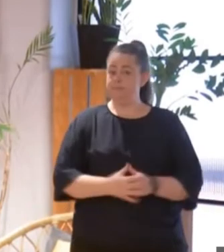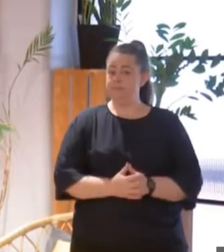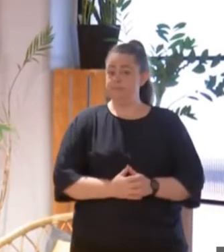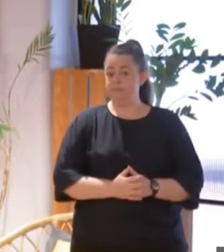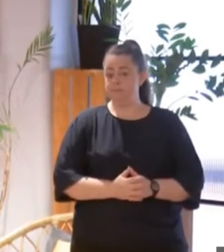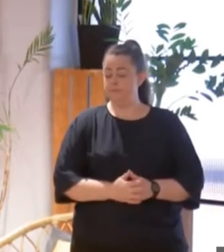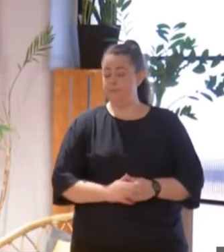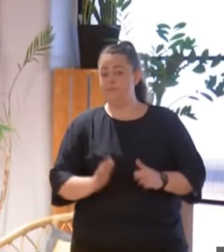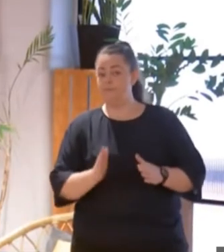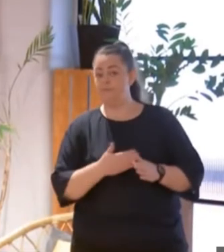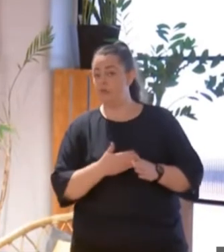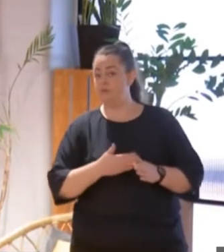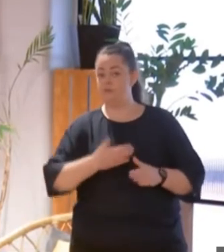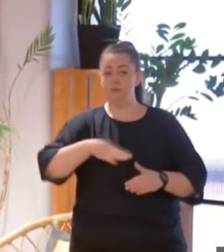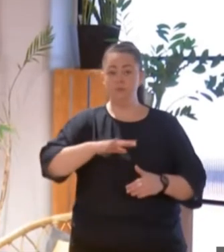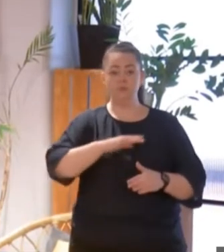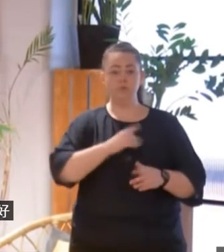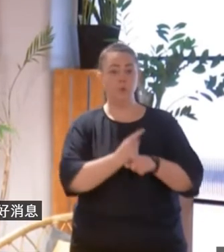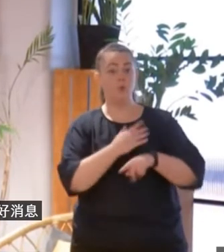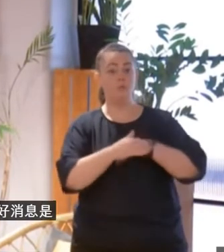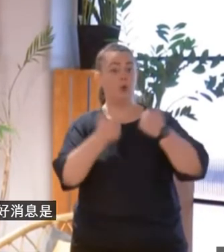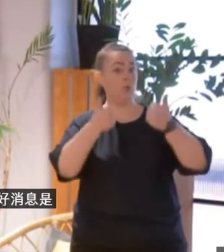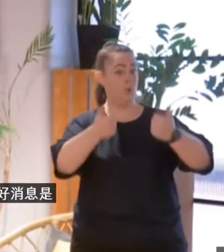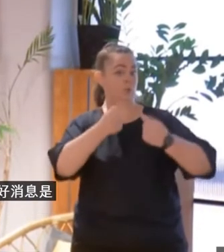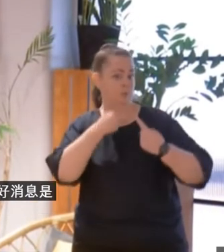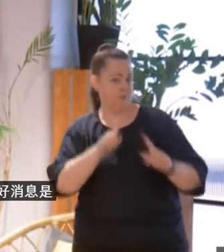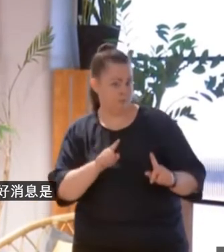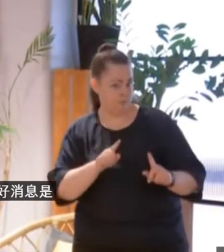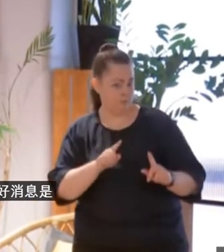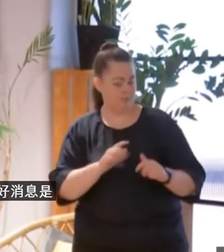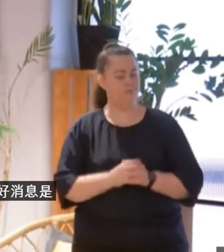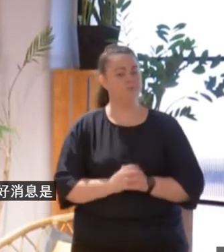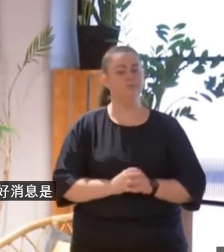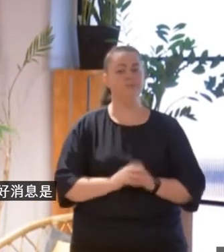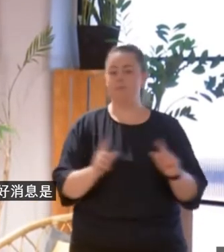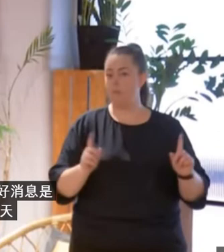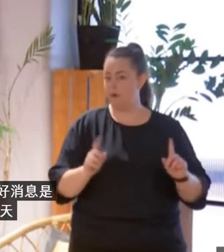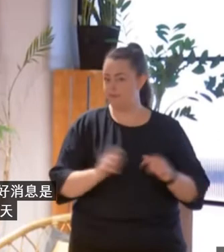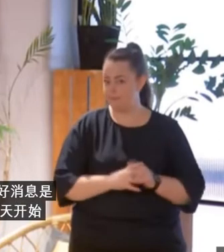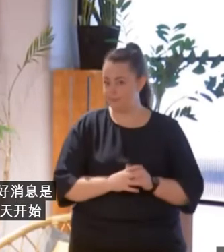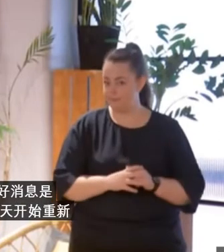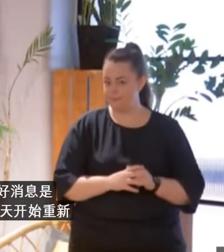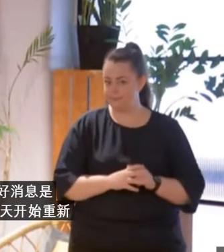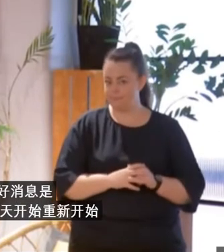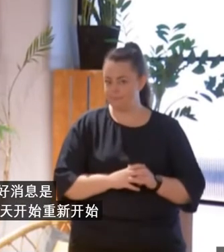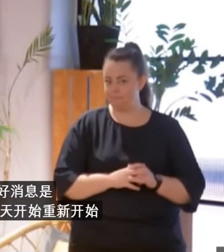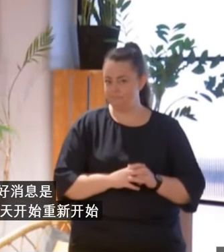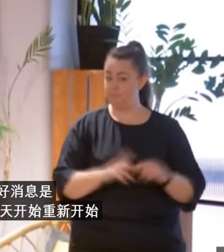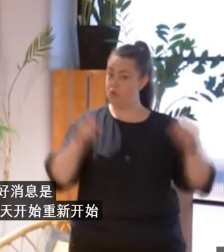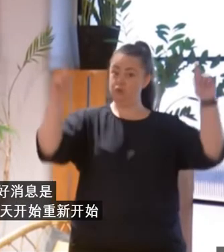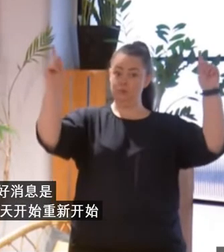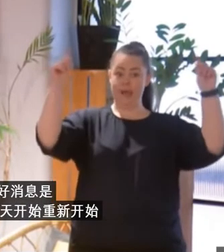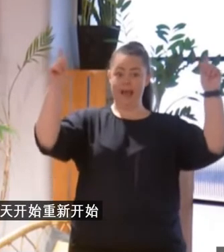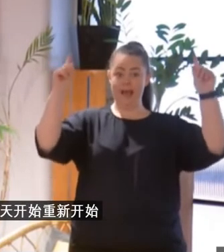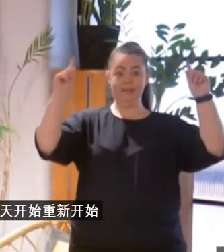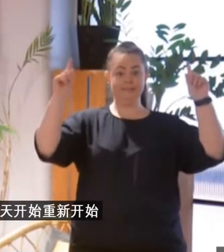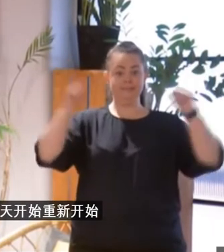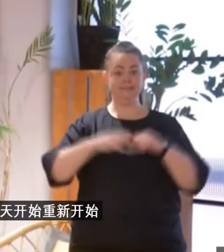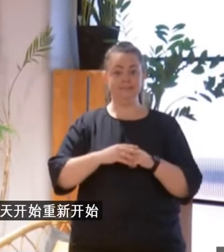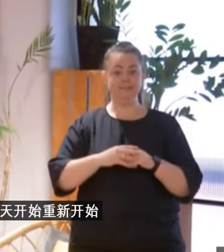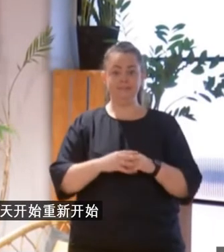First of all, I'd like to talk about some of the good news, and the good news is that we are commencing today